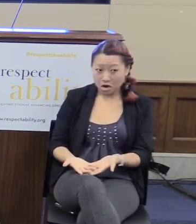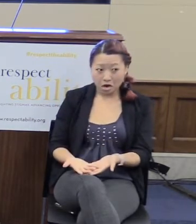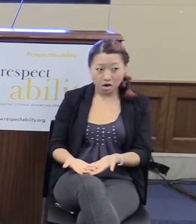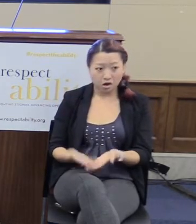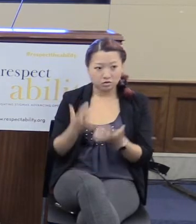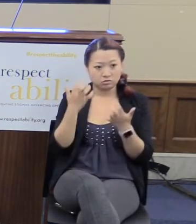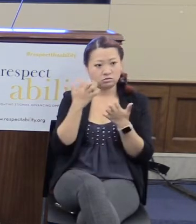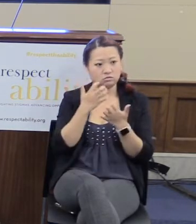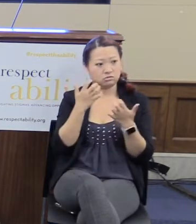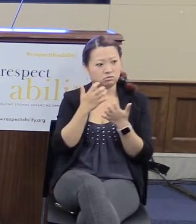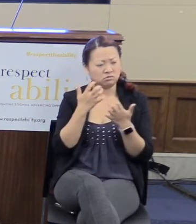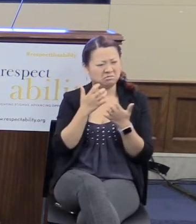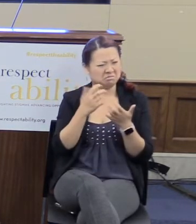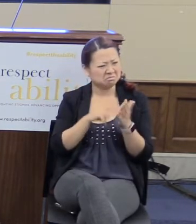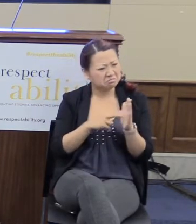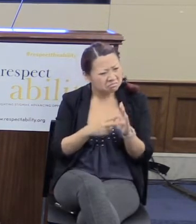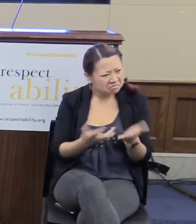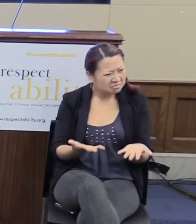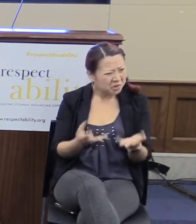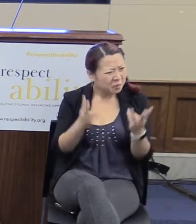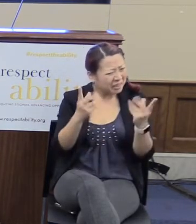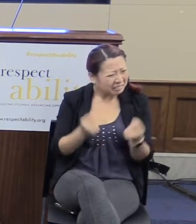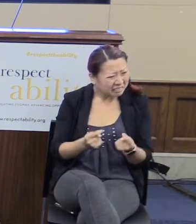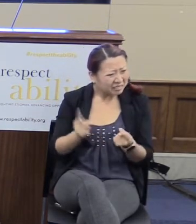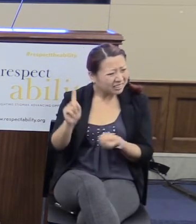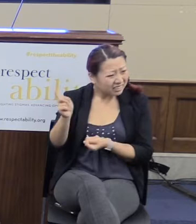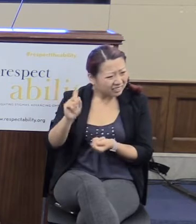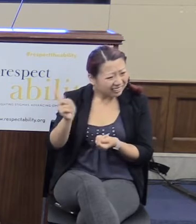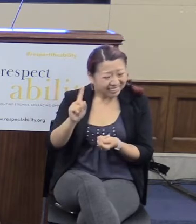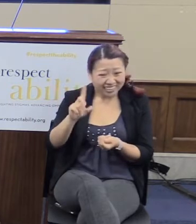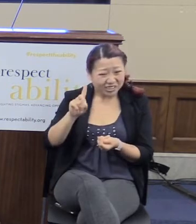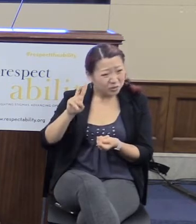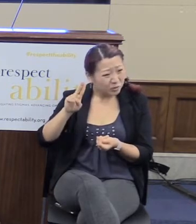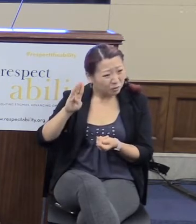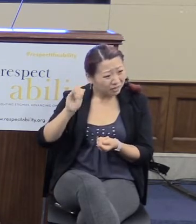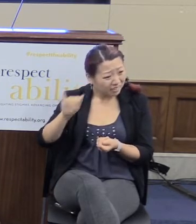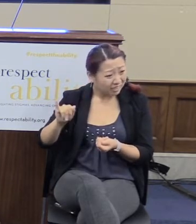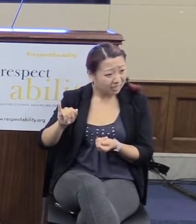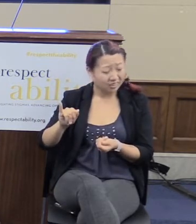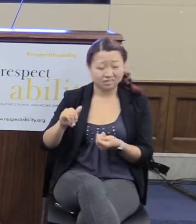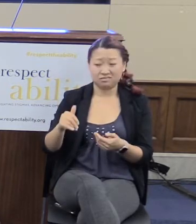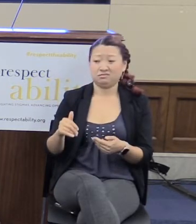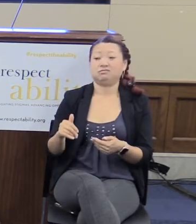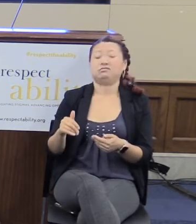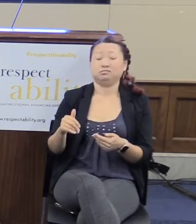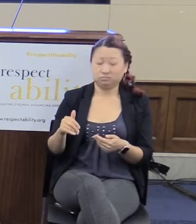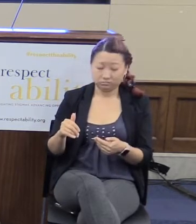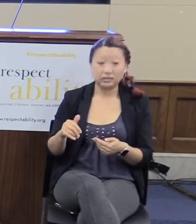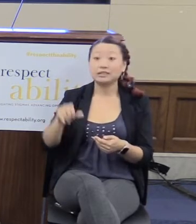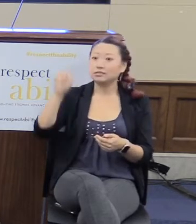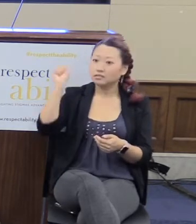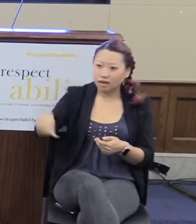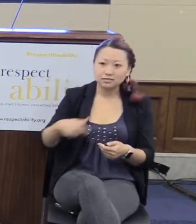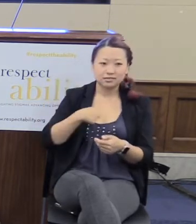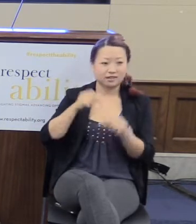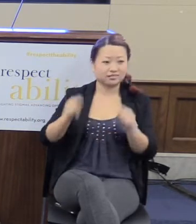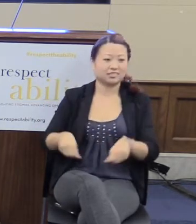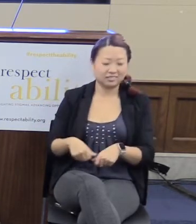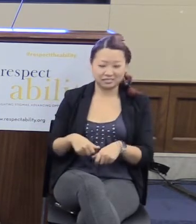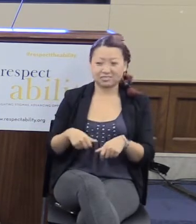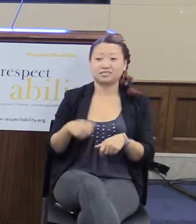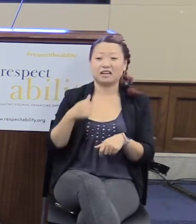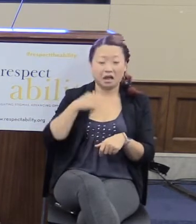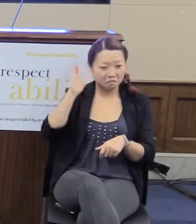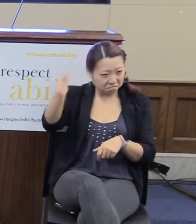God. You said what? You said where? Dubai? Okay. Yes, I can do that. I